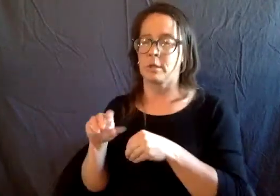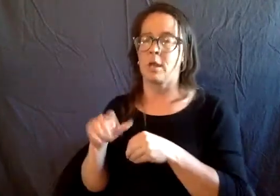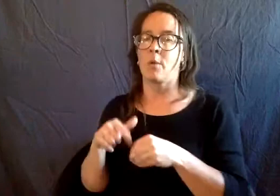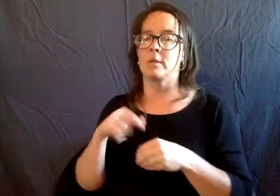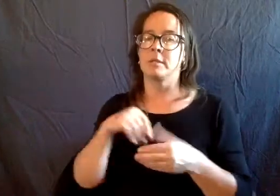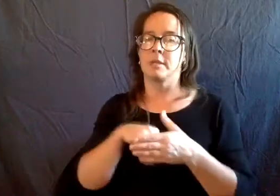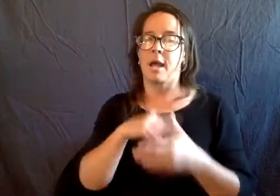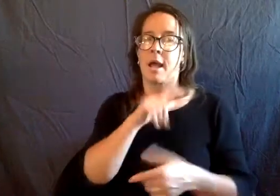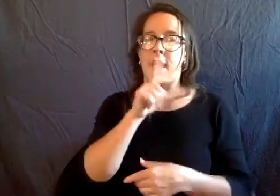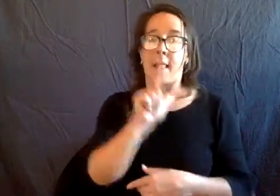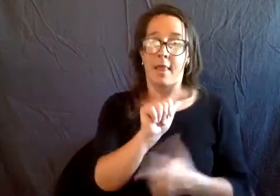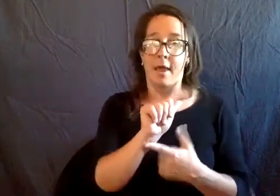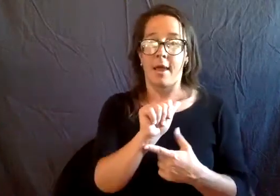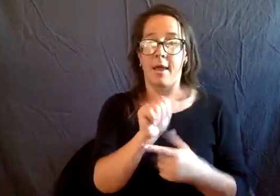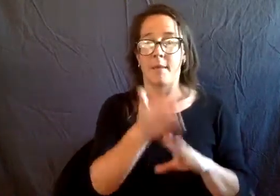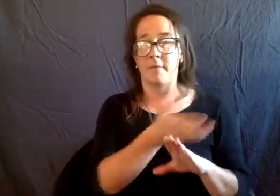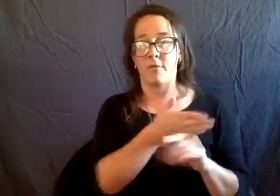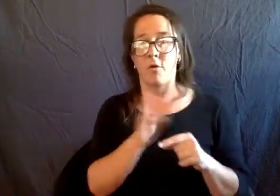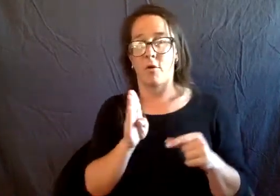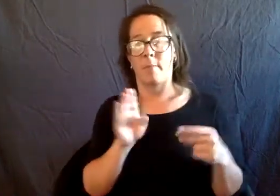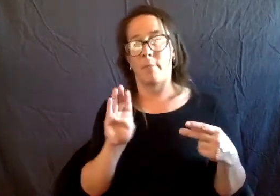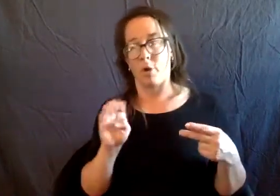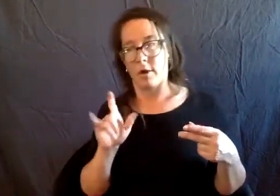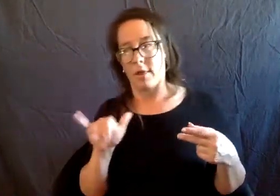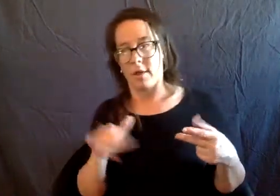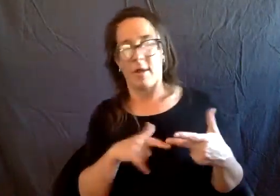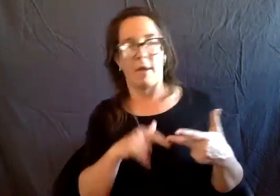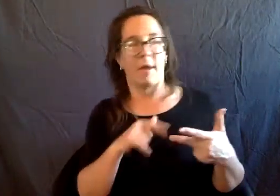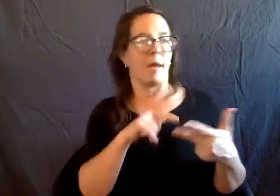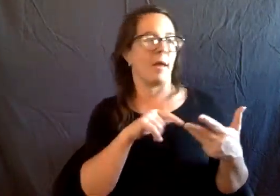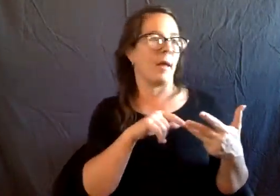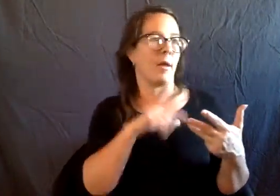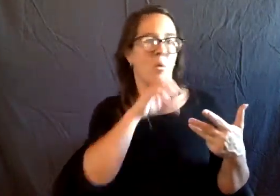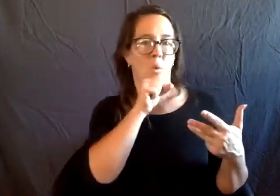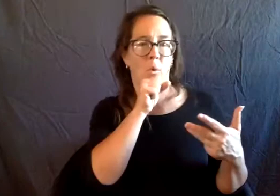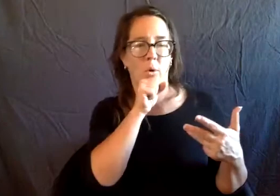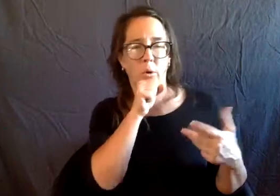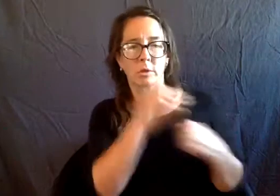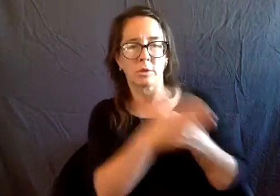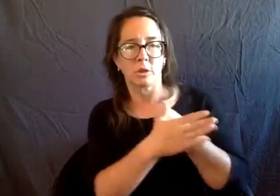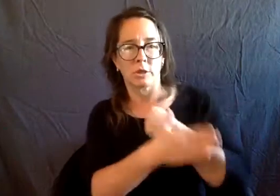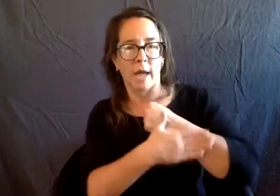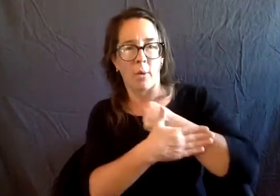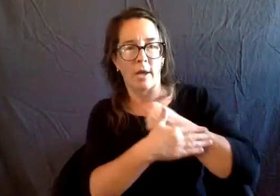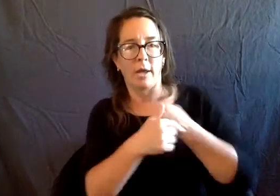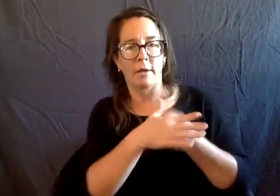was in LA before that. And I was in Orange County before that. I've lived other places. I'll talk a little bit about that.